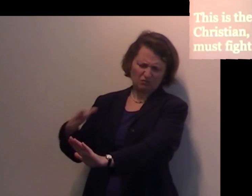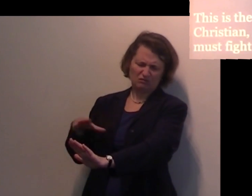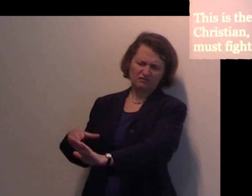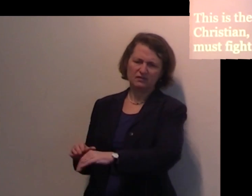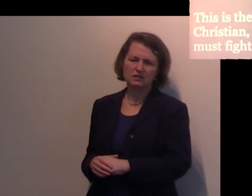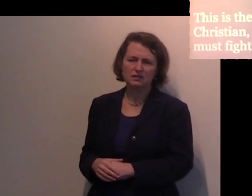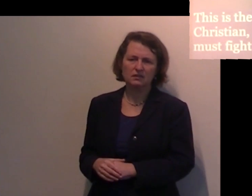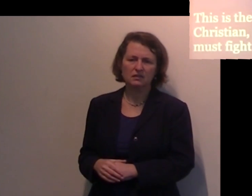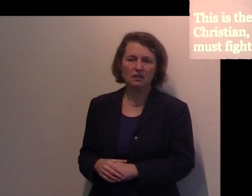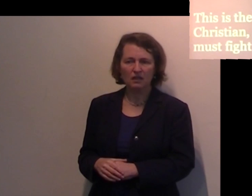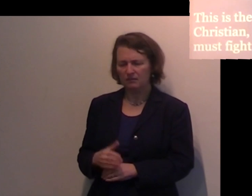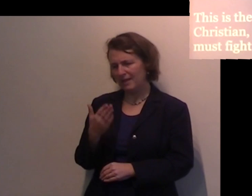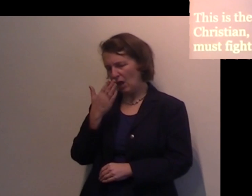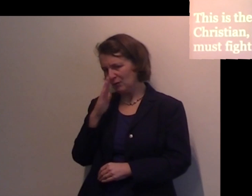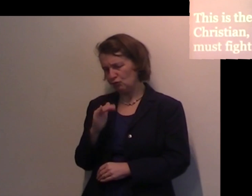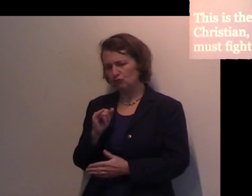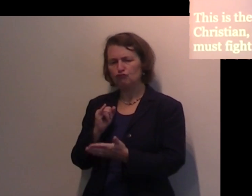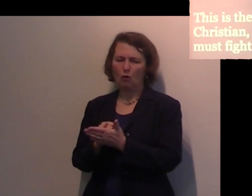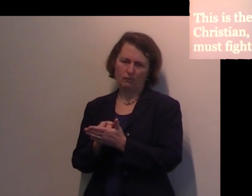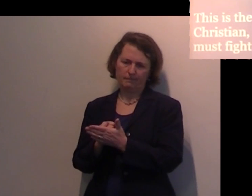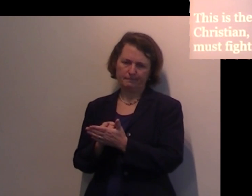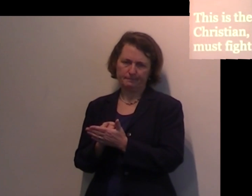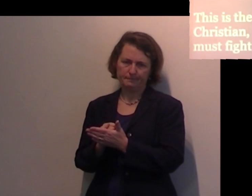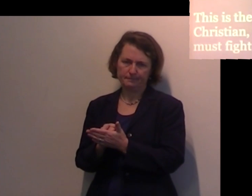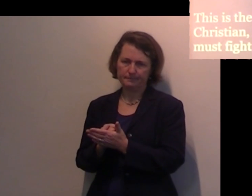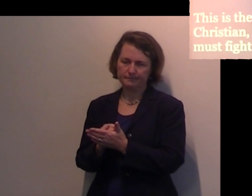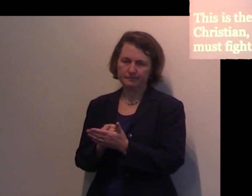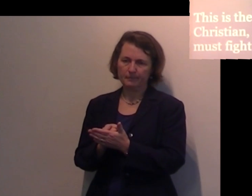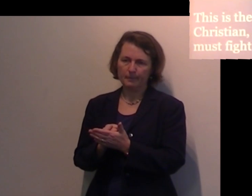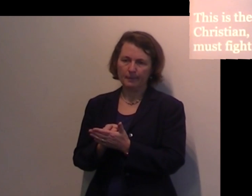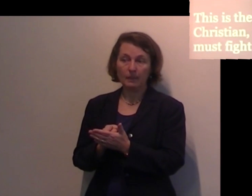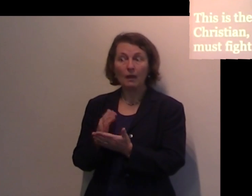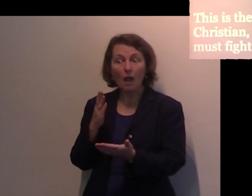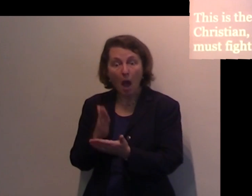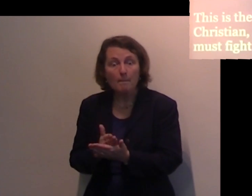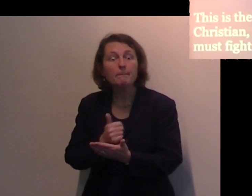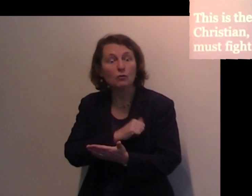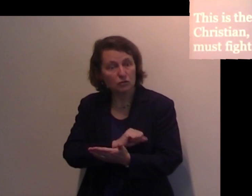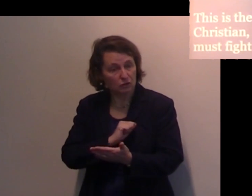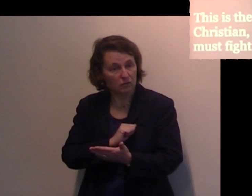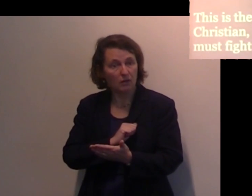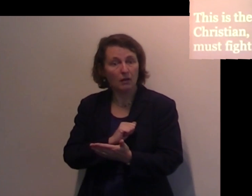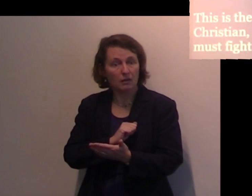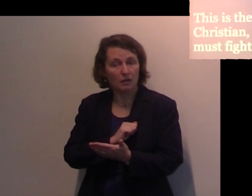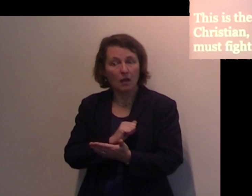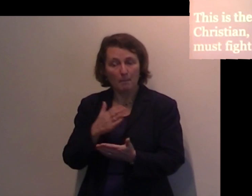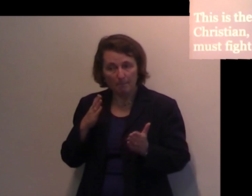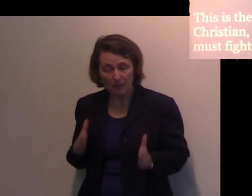This is the wrong attitude. If I am a true Christian, I must join God's